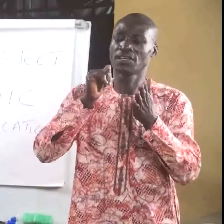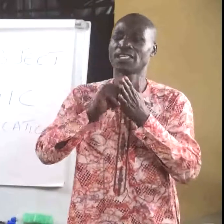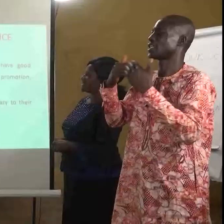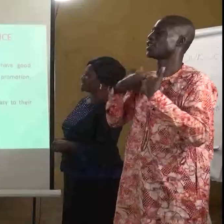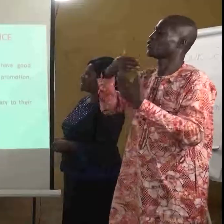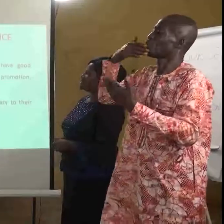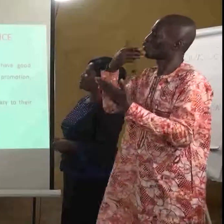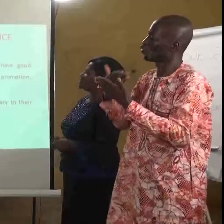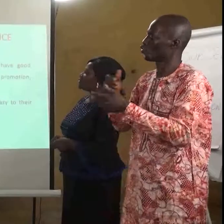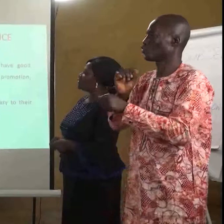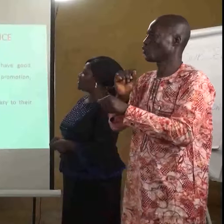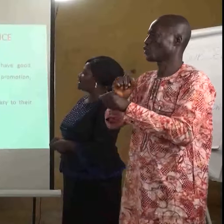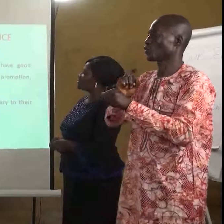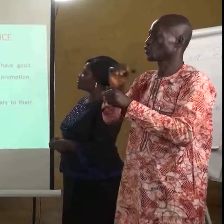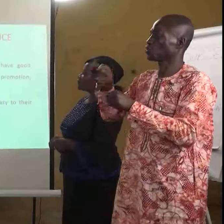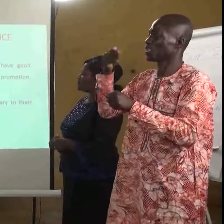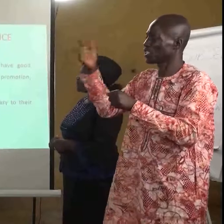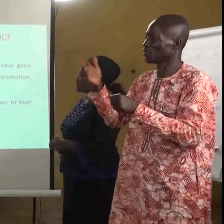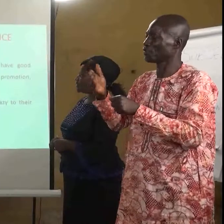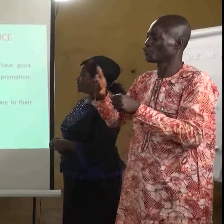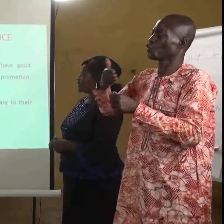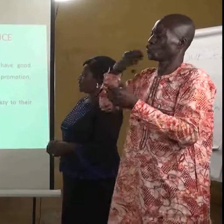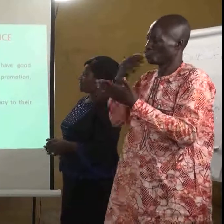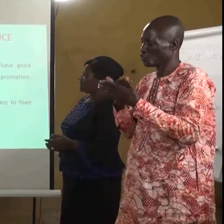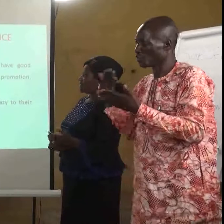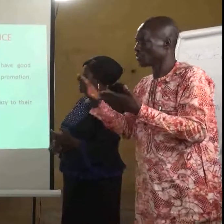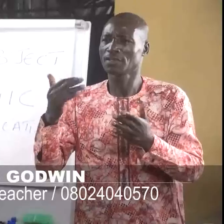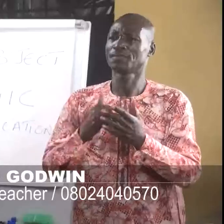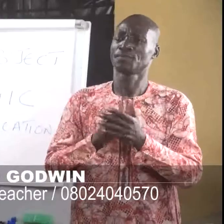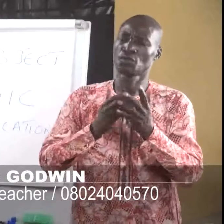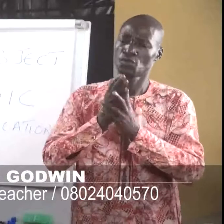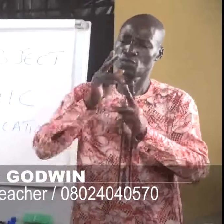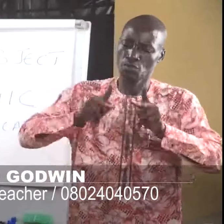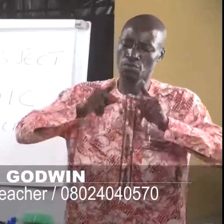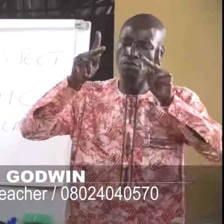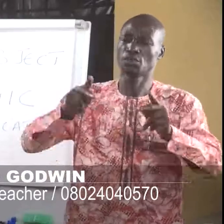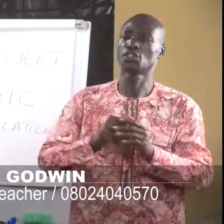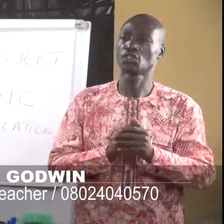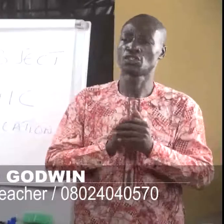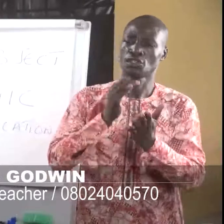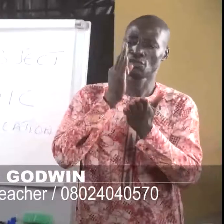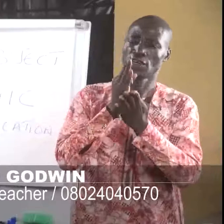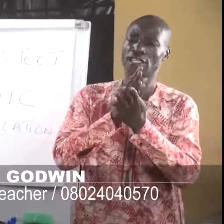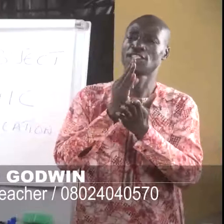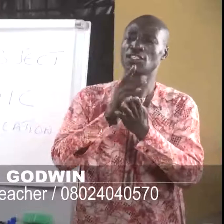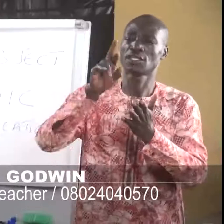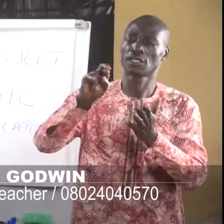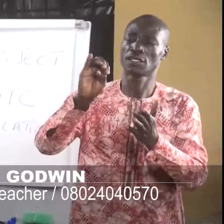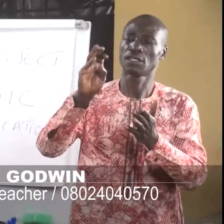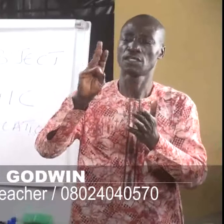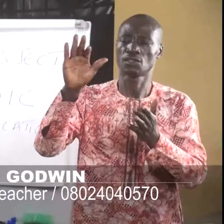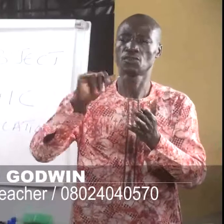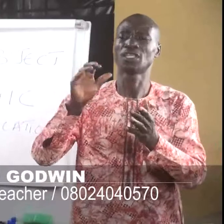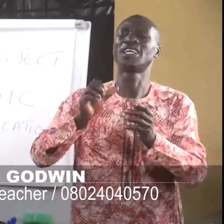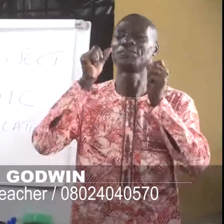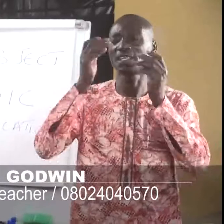good performance should be rewarded through promotion, recommendation, financial rewards, and so on